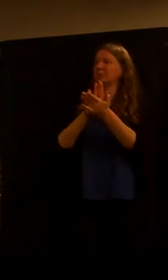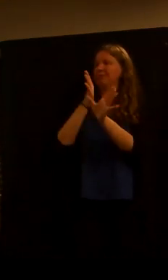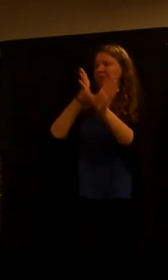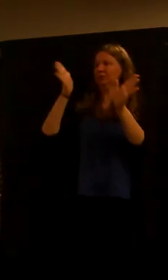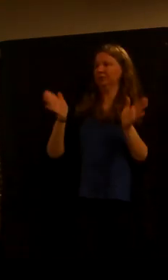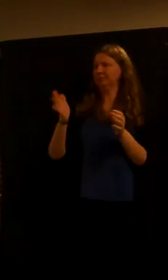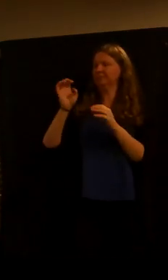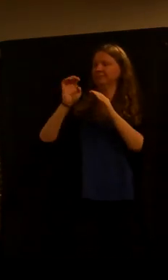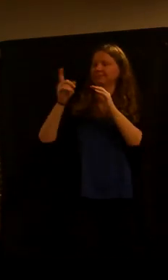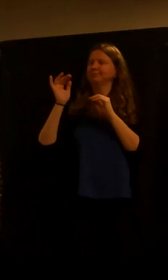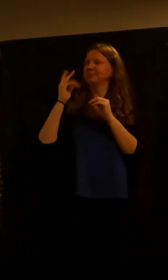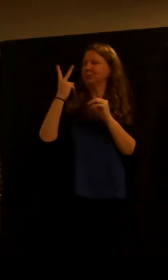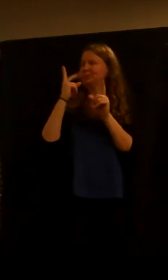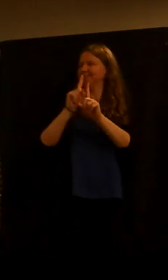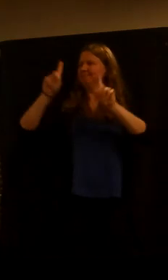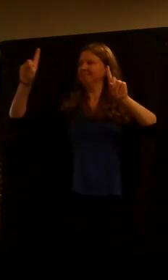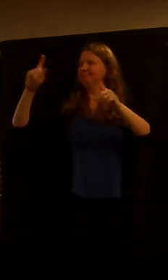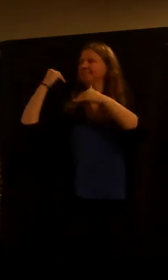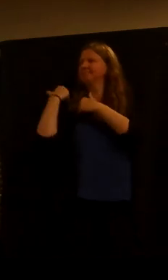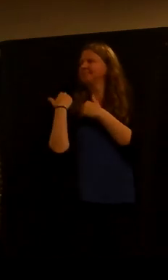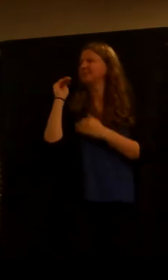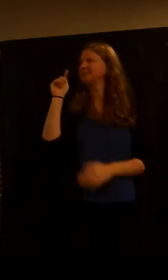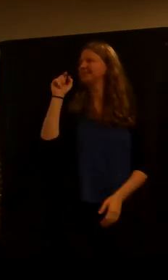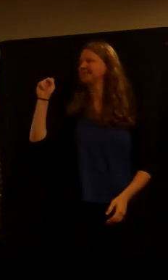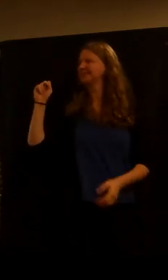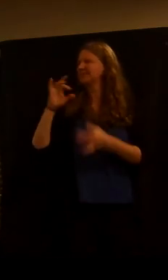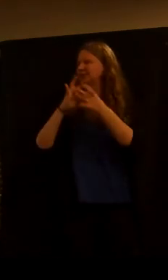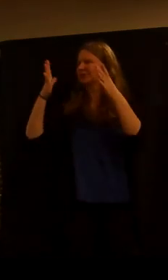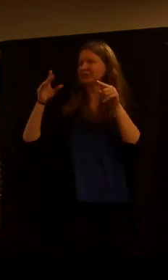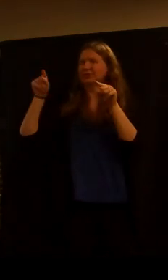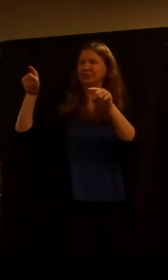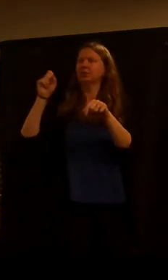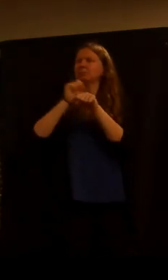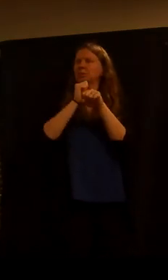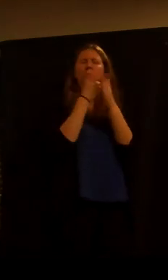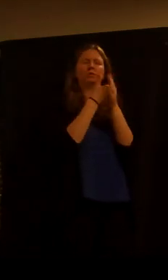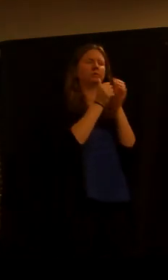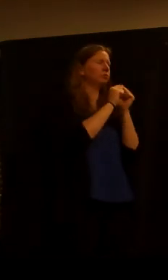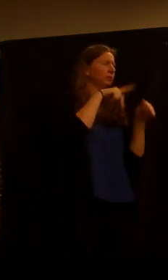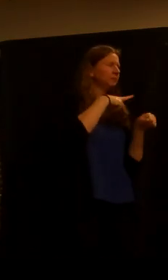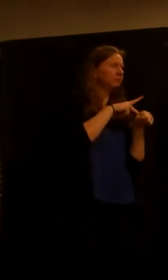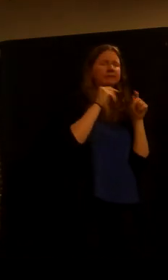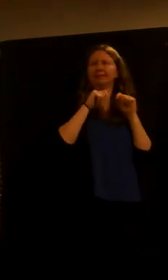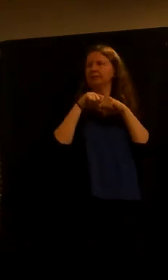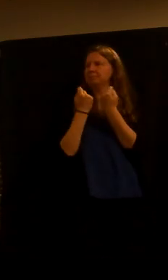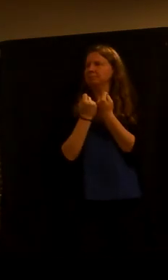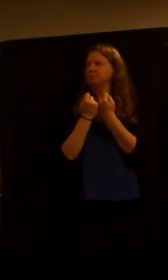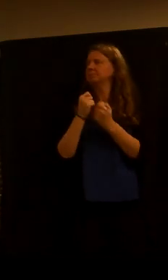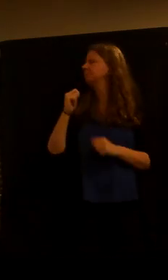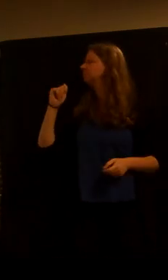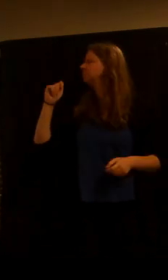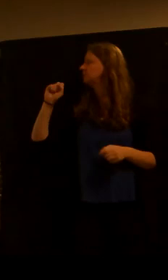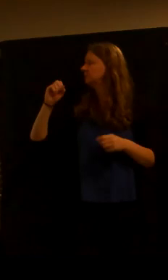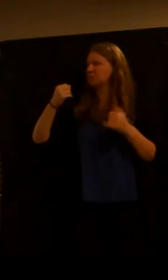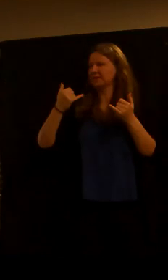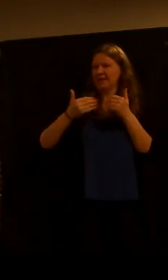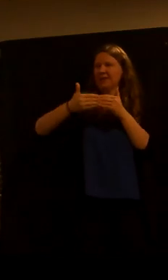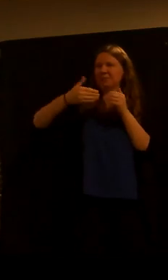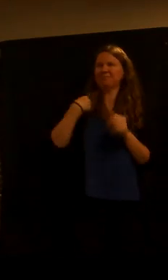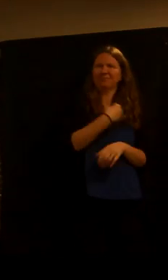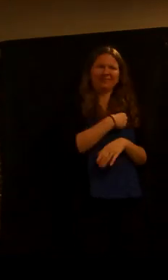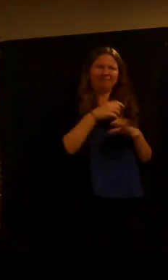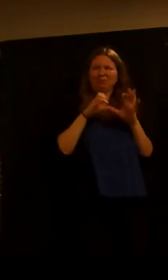psychologists currently. So they are running our MTSS teams, and they work closely with